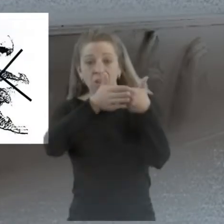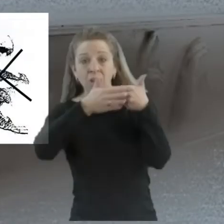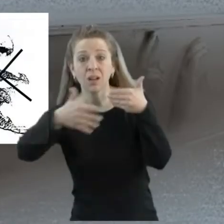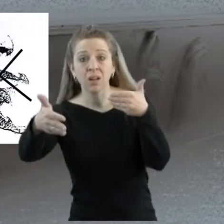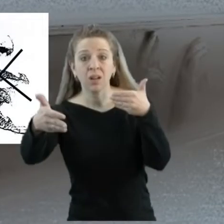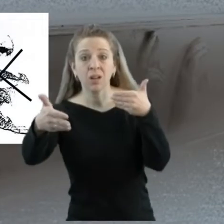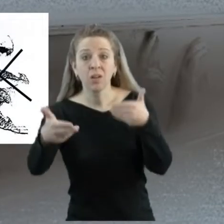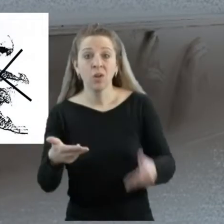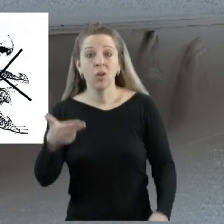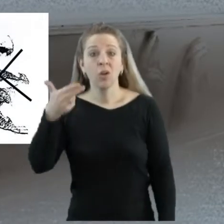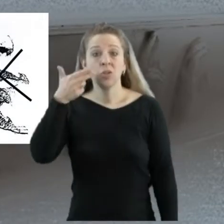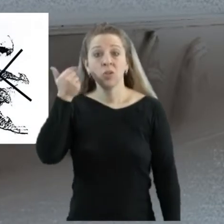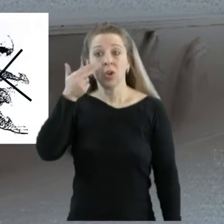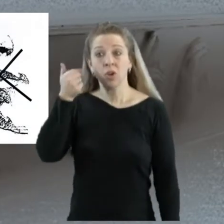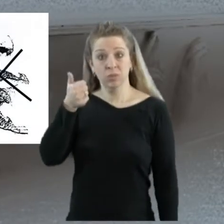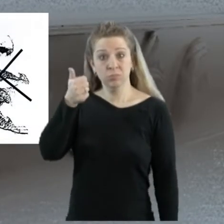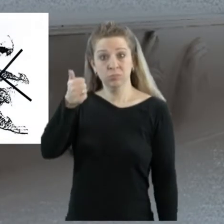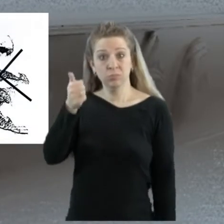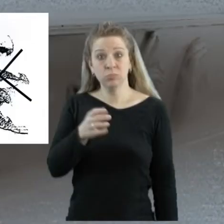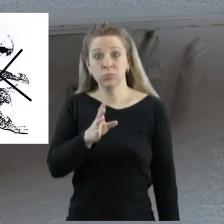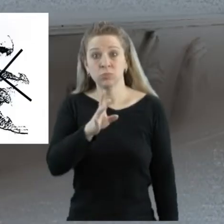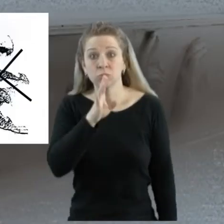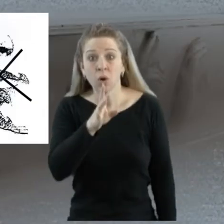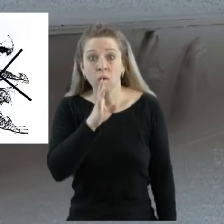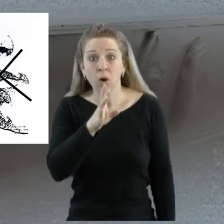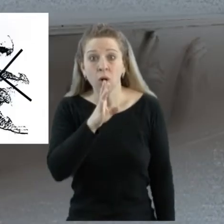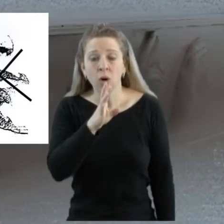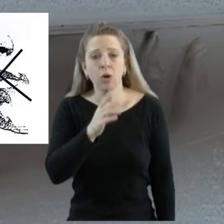After that, Clerc did not talk.